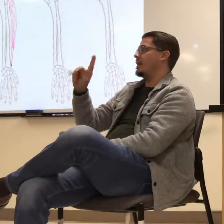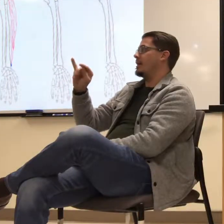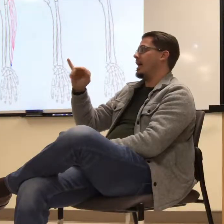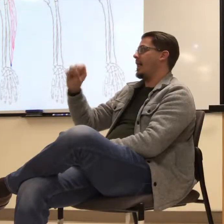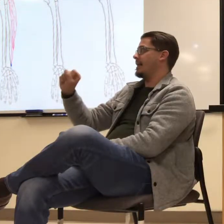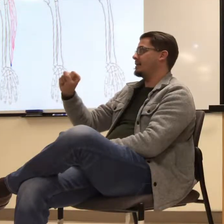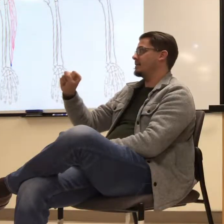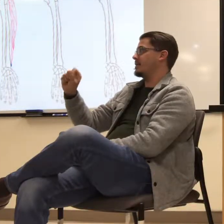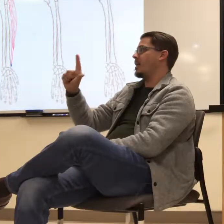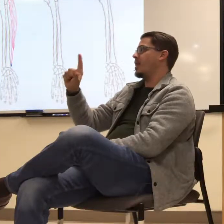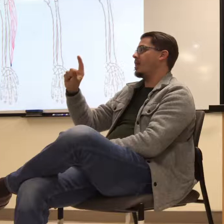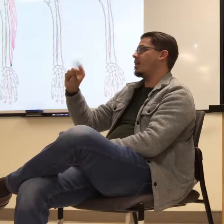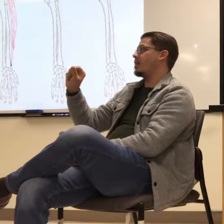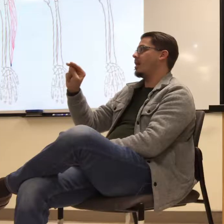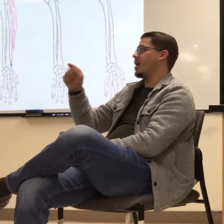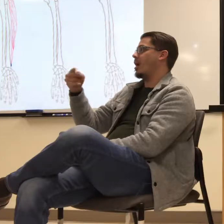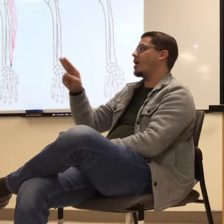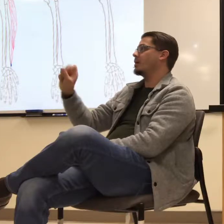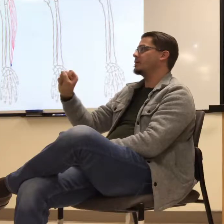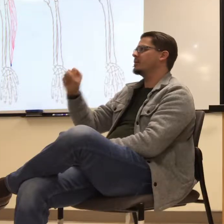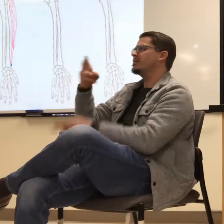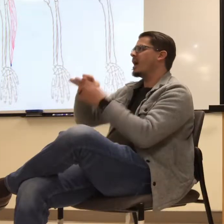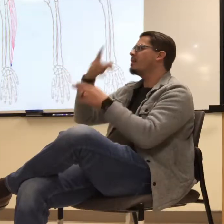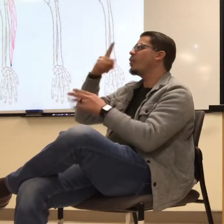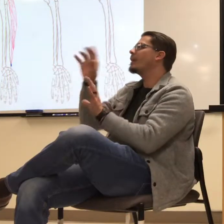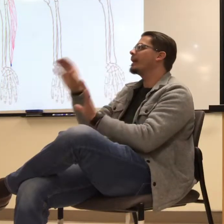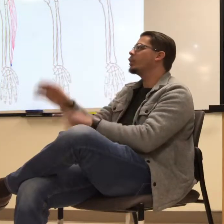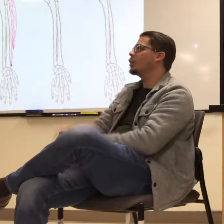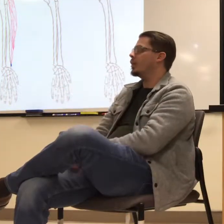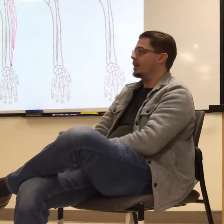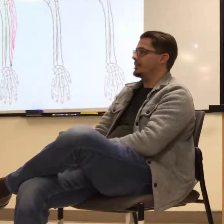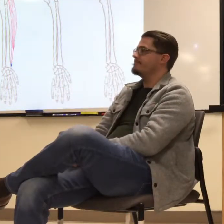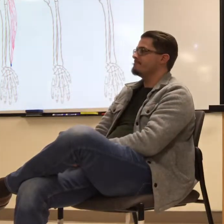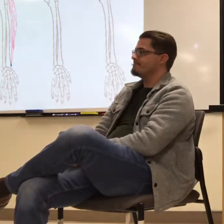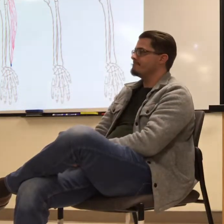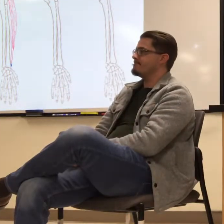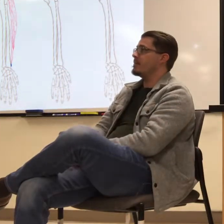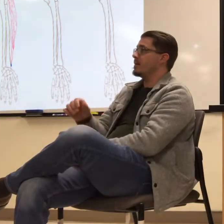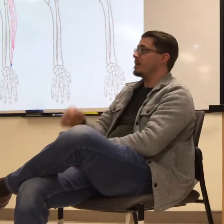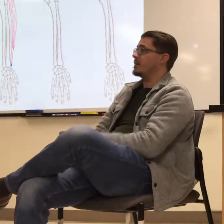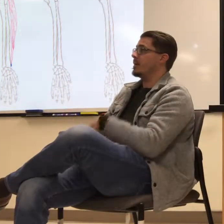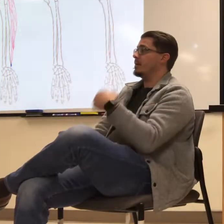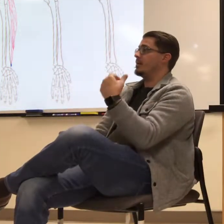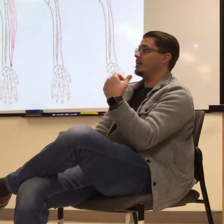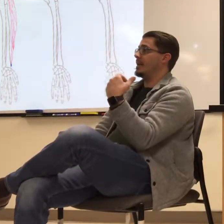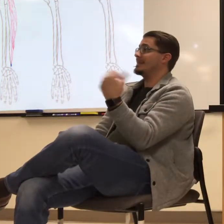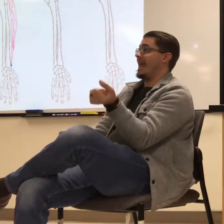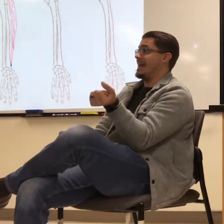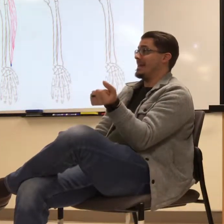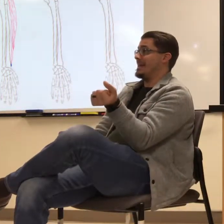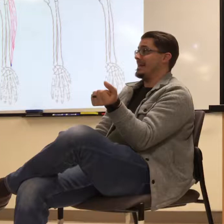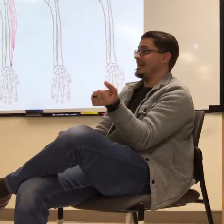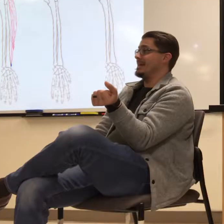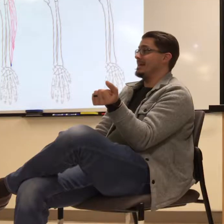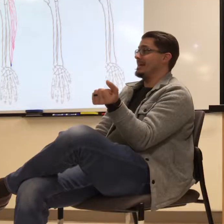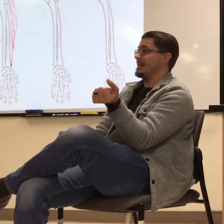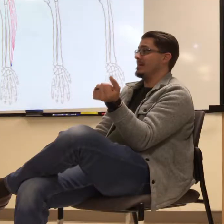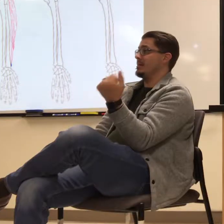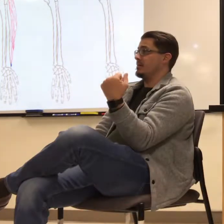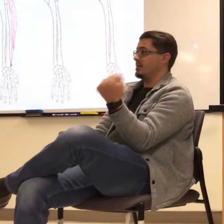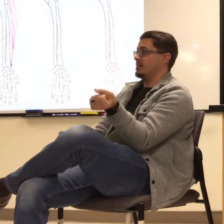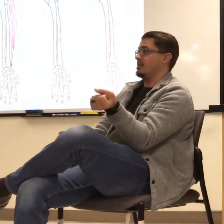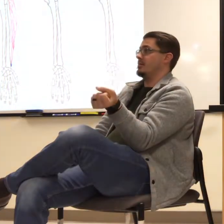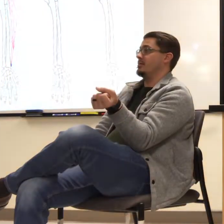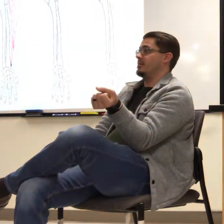This muscle is named for, what it can do. It can extend wrist, right? It can